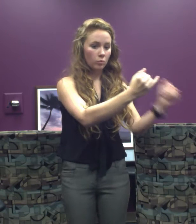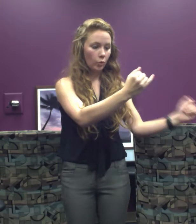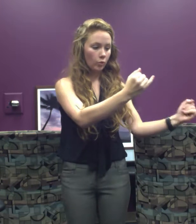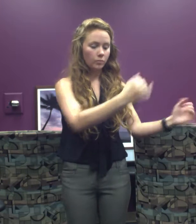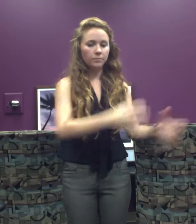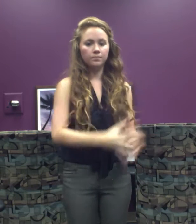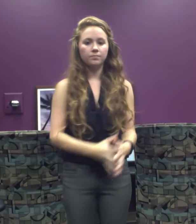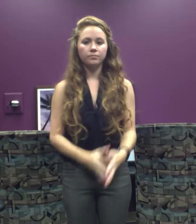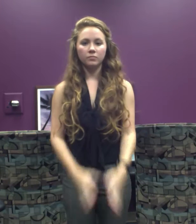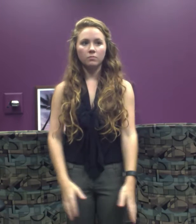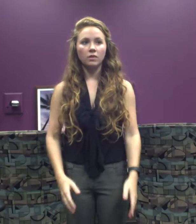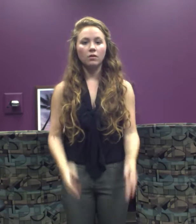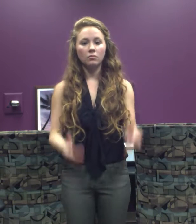point.